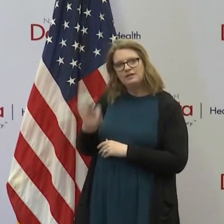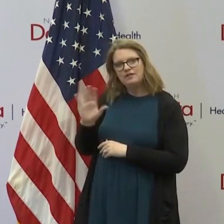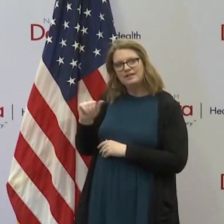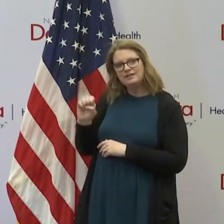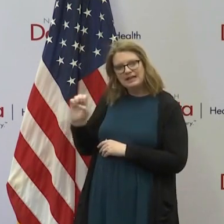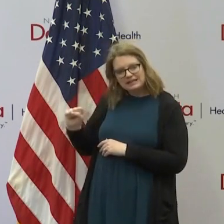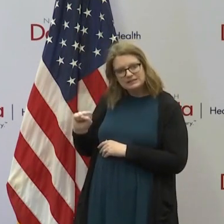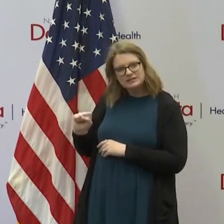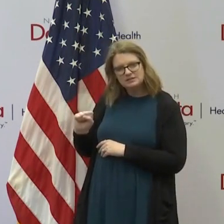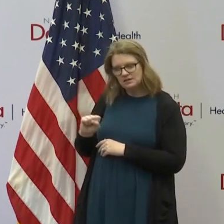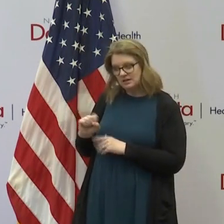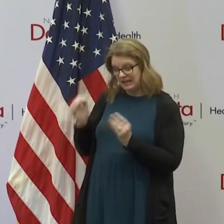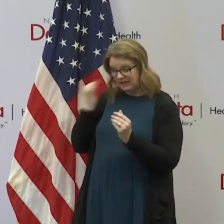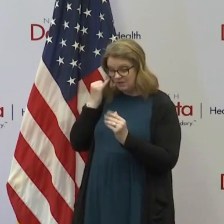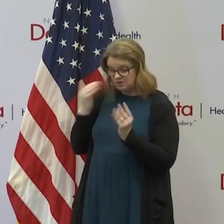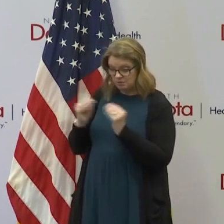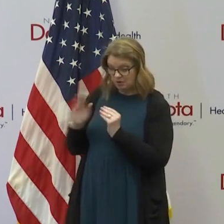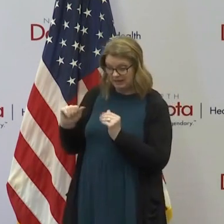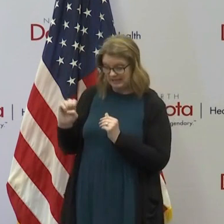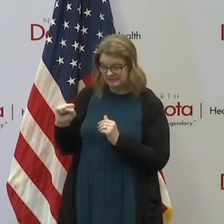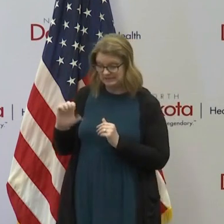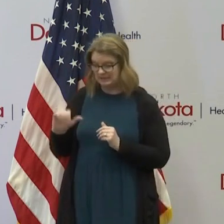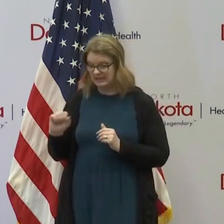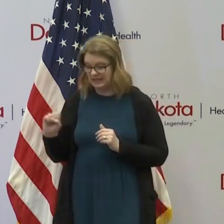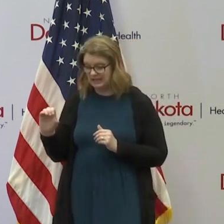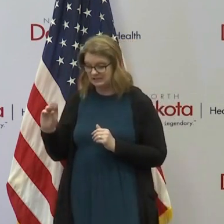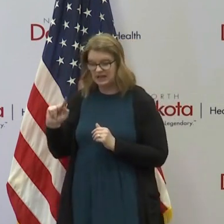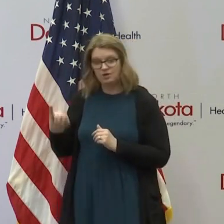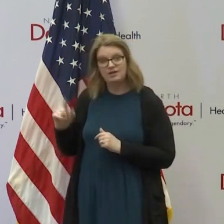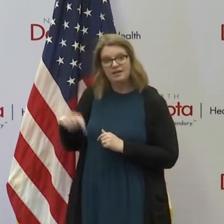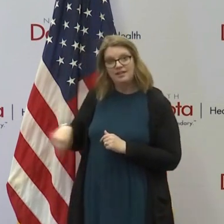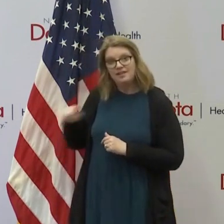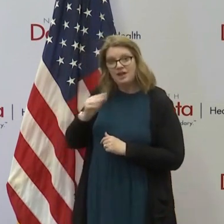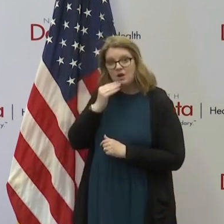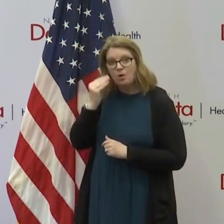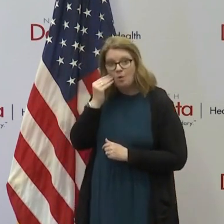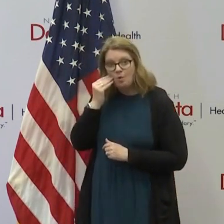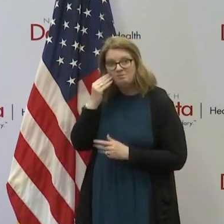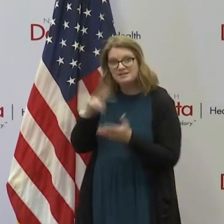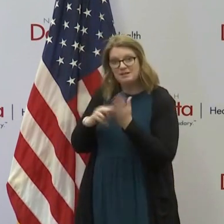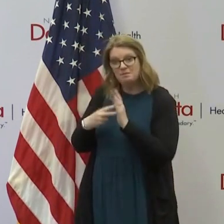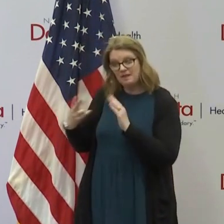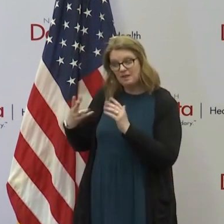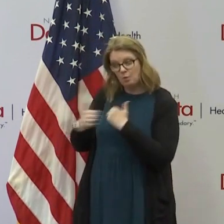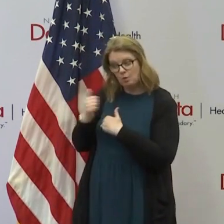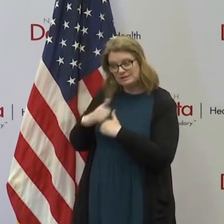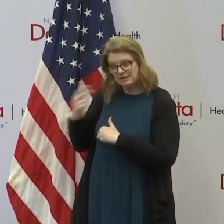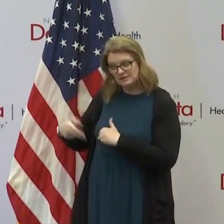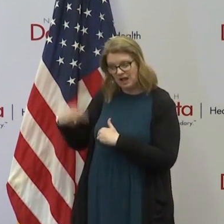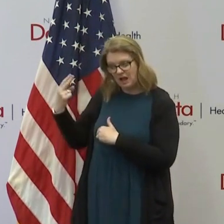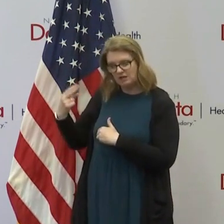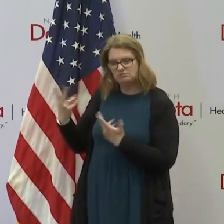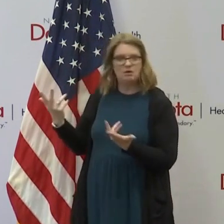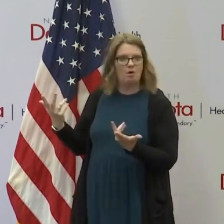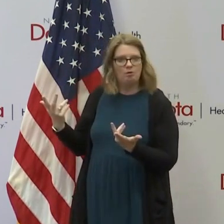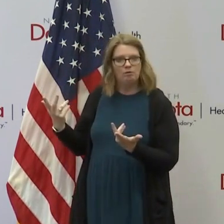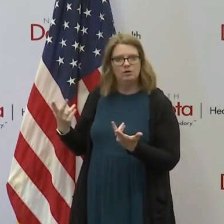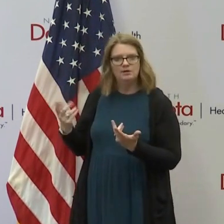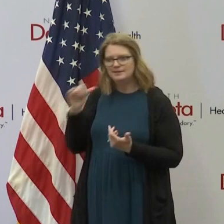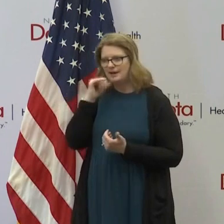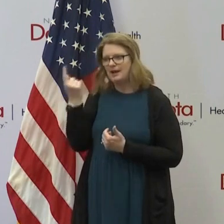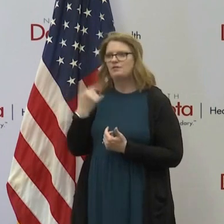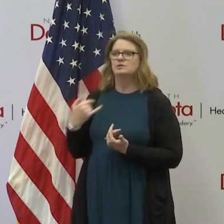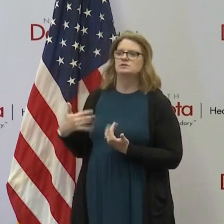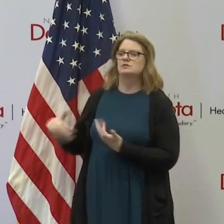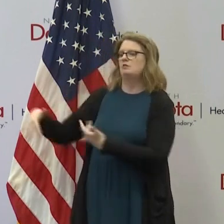cases, if there's more cases in Cass County, but they're all at home, then the risk is not higher. You know, it's not everybody's just walking